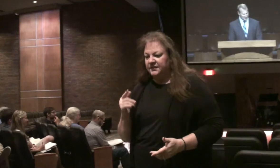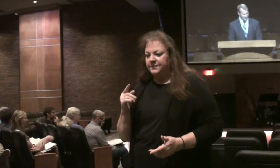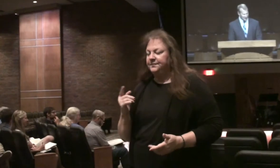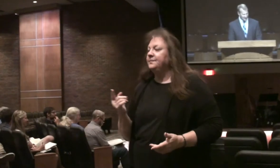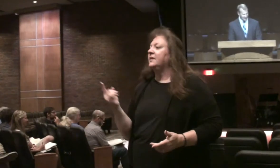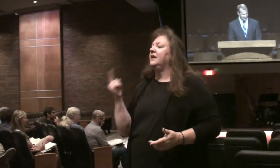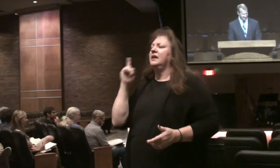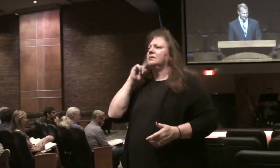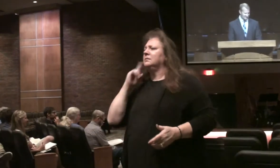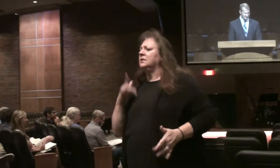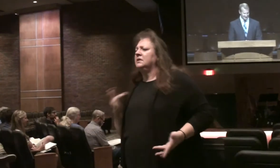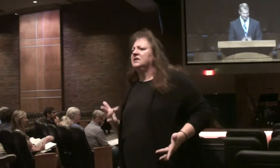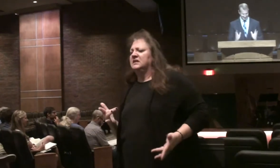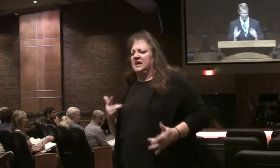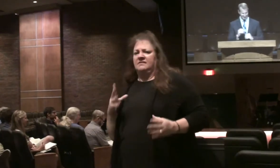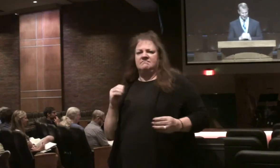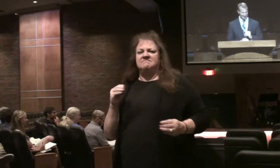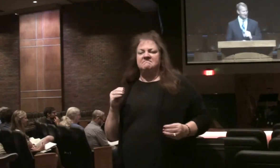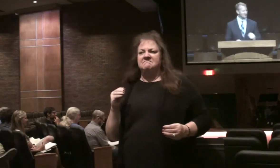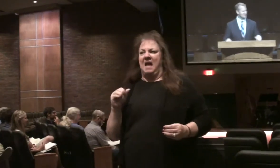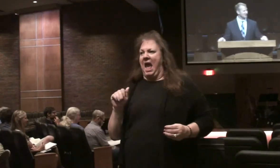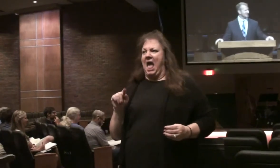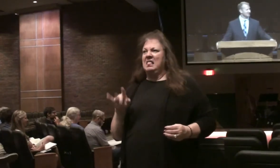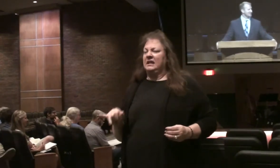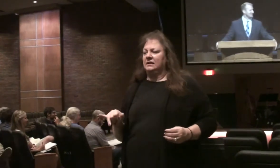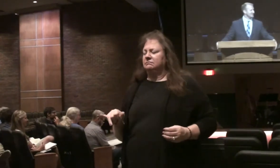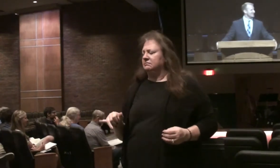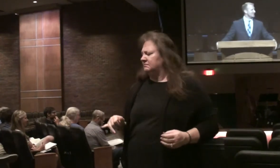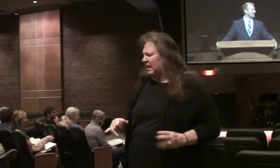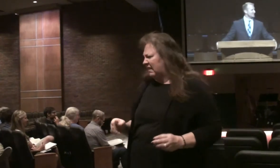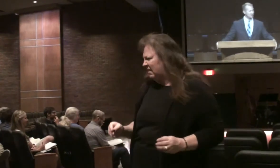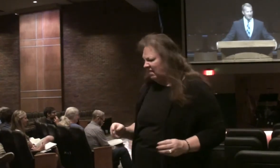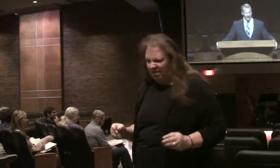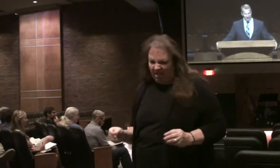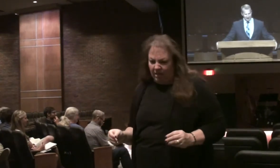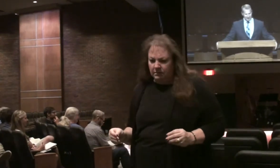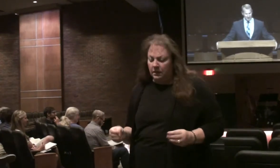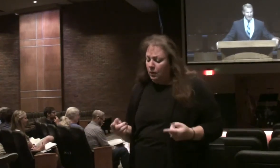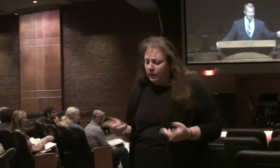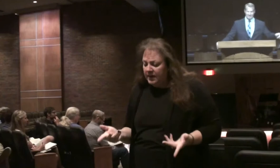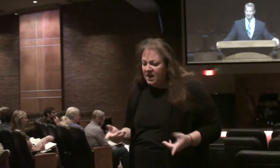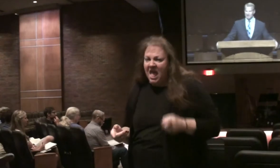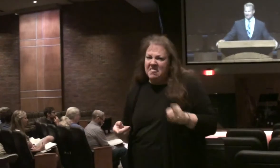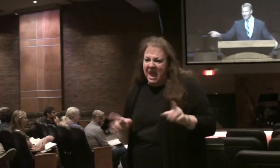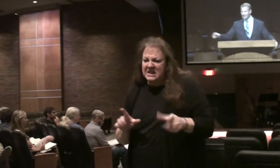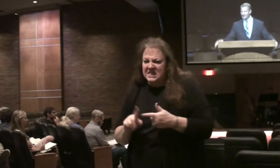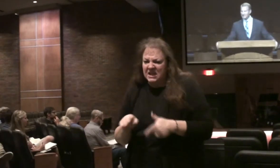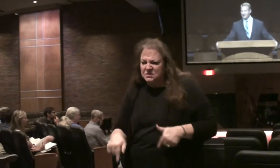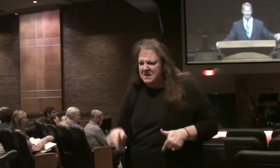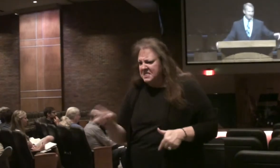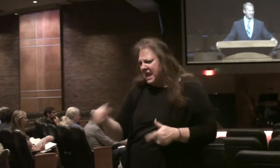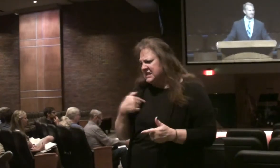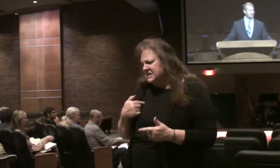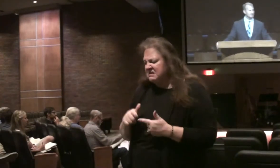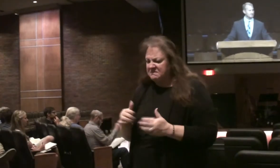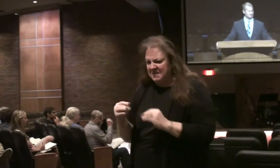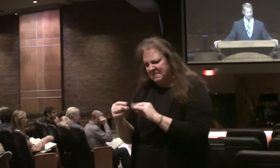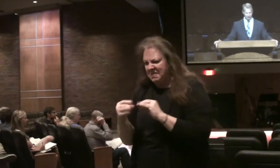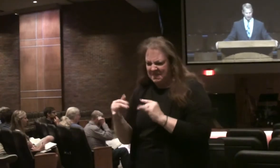You hear something going on. Too much away. Right? What happened? They did this to me. They did that to me. They